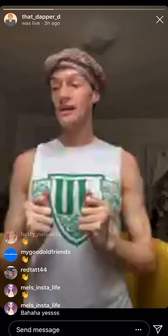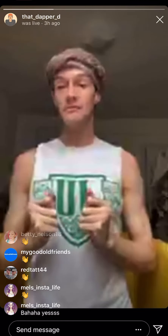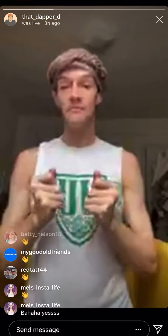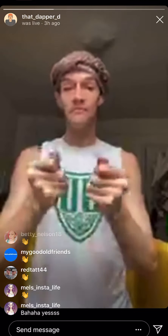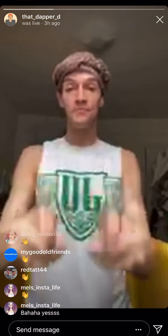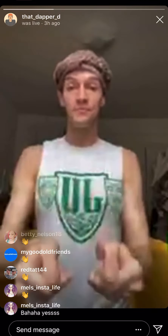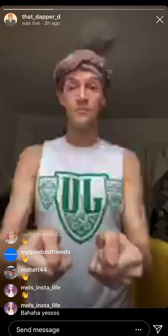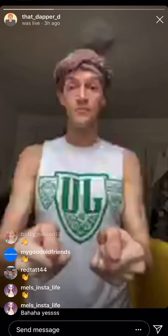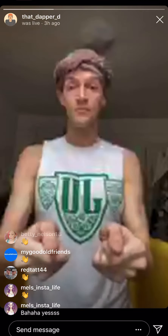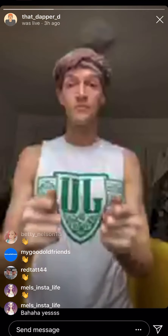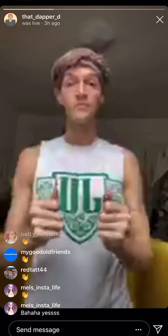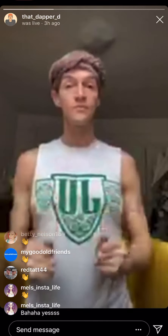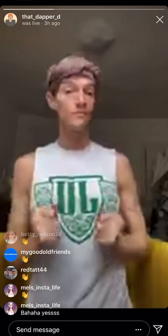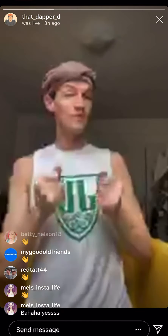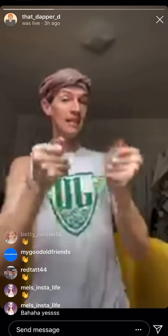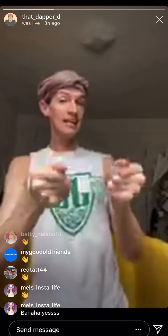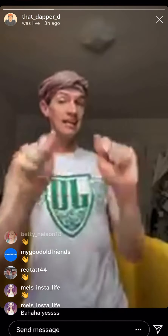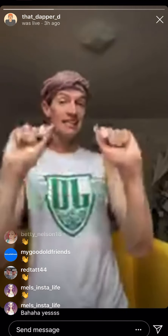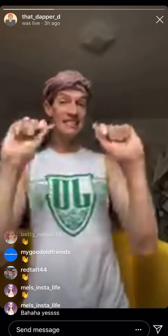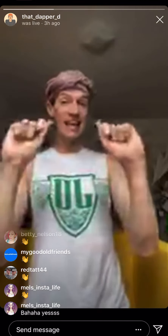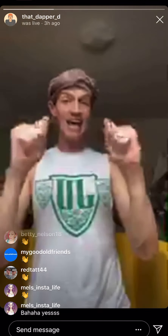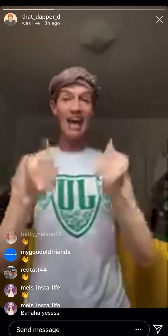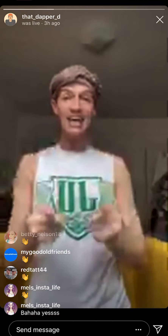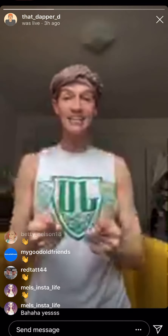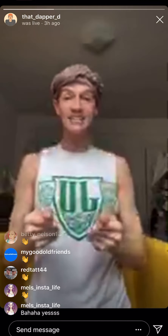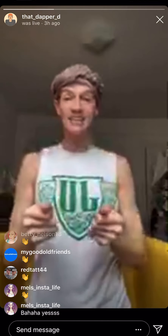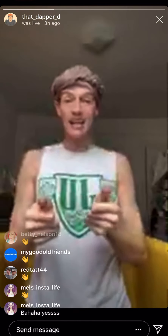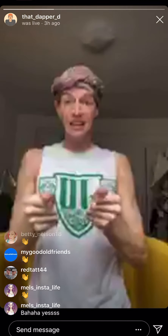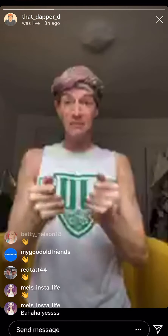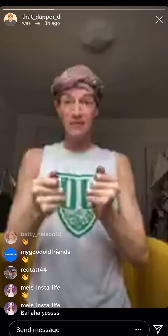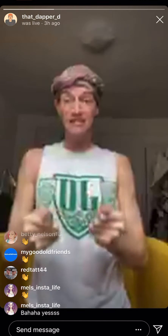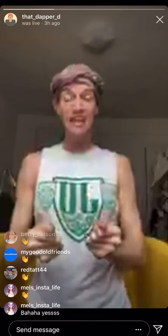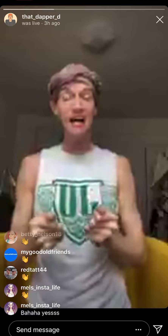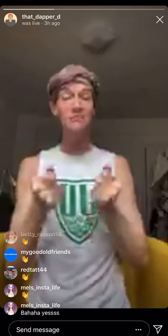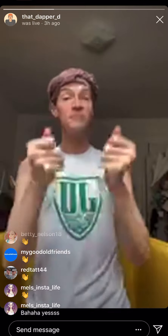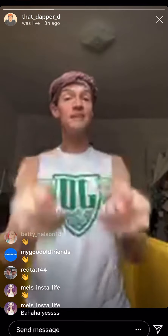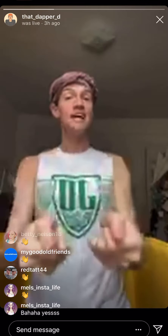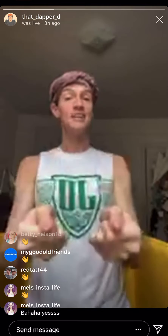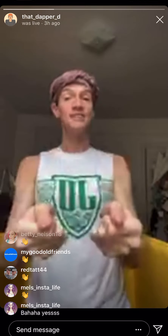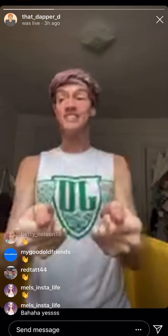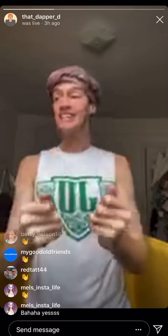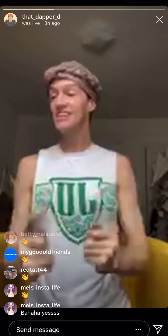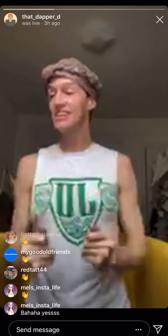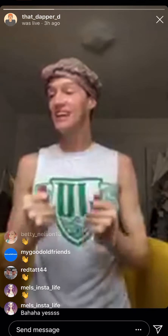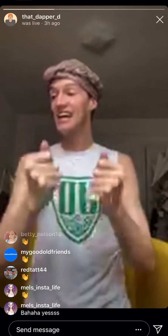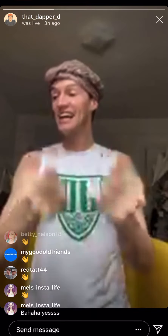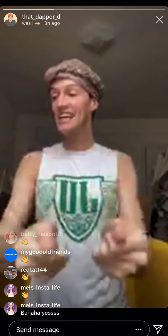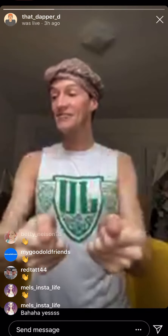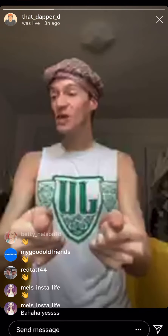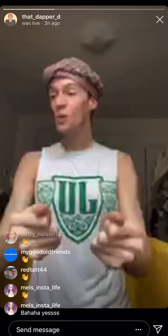uh it's the a hands thumbs facing up and you're just giving a gift award